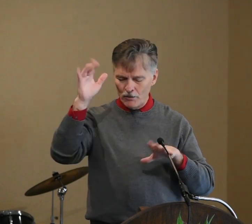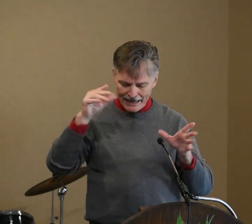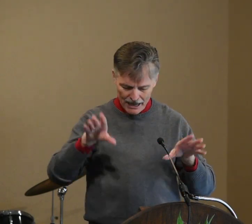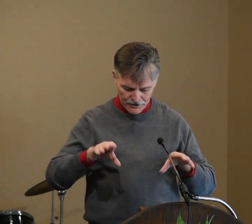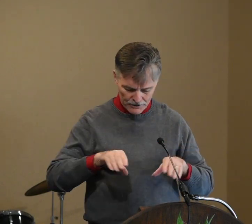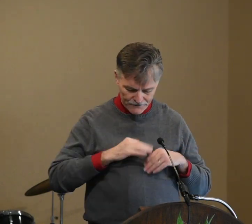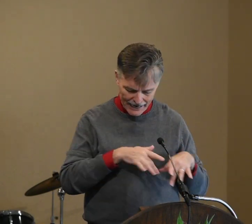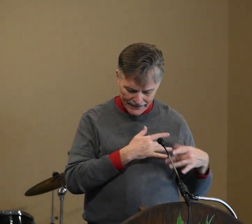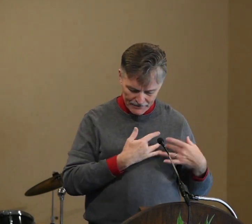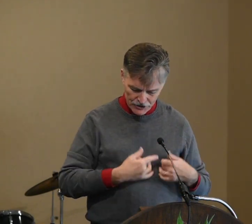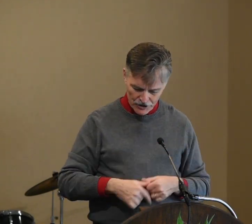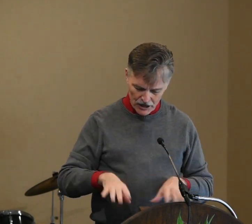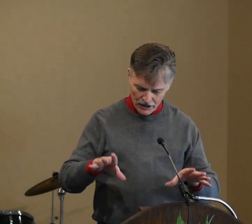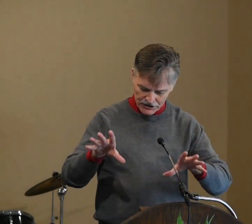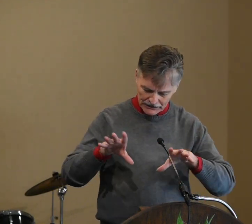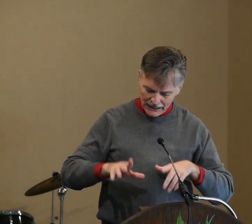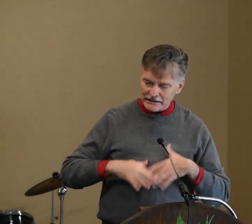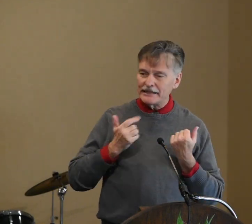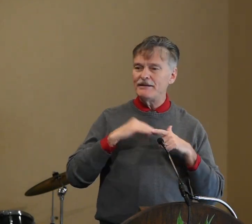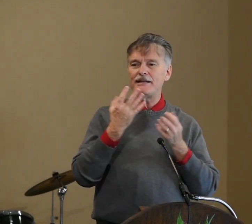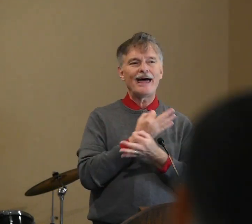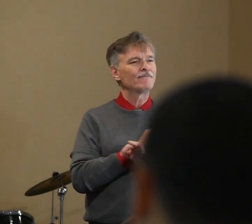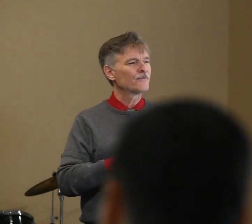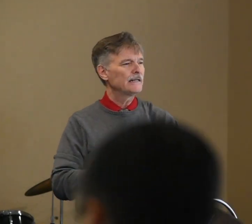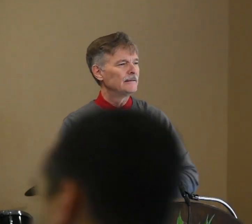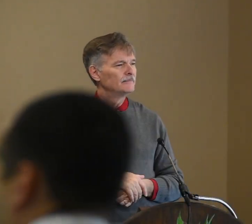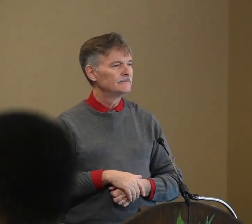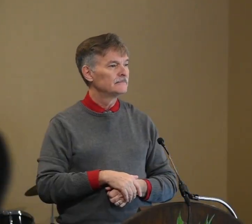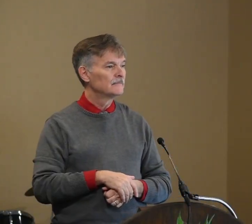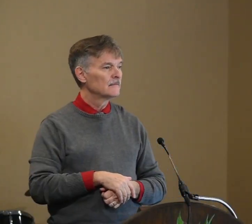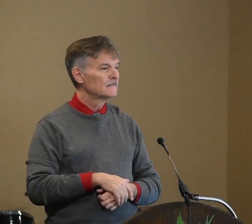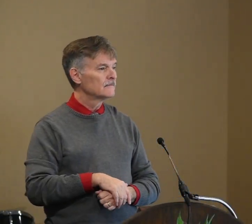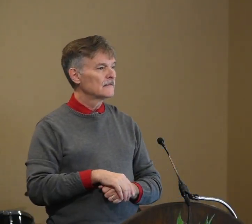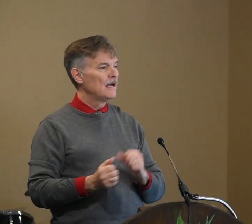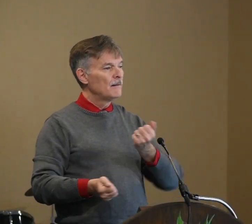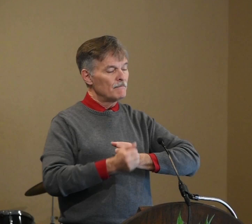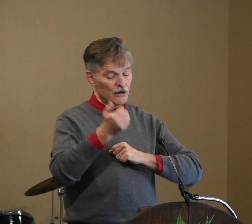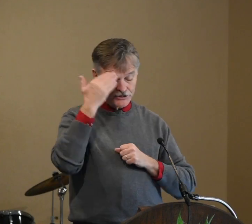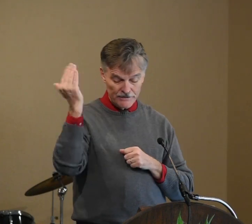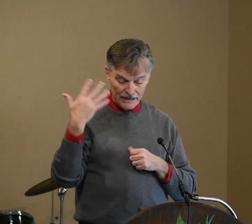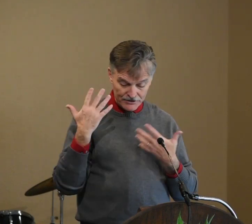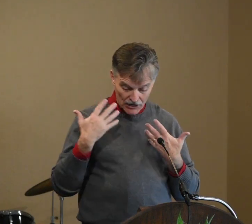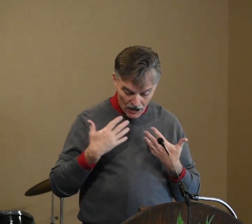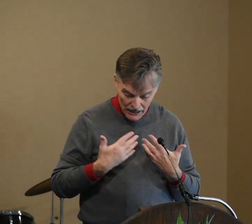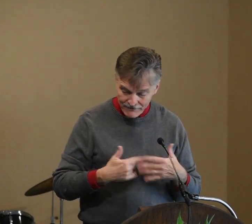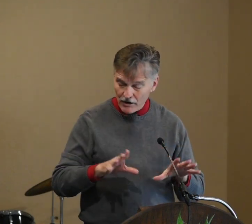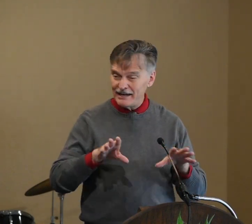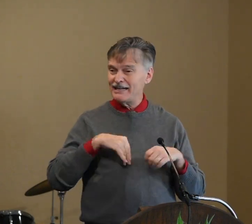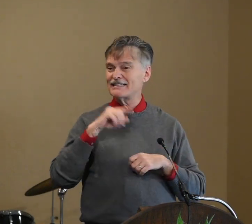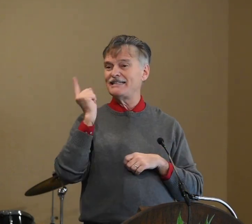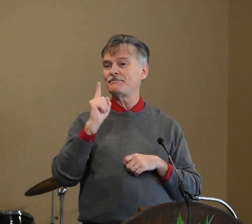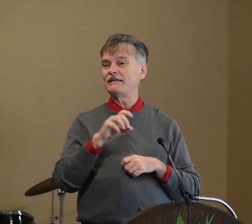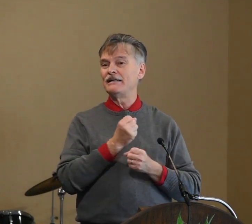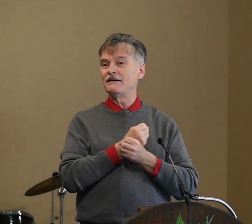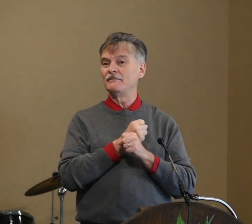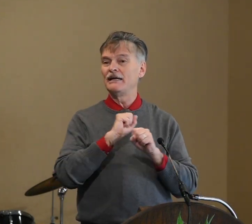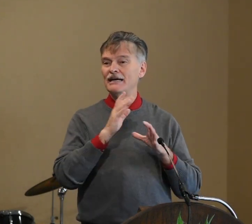knowing how to invite him into your heart, to live into that freedom. Most of us have already accepted him as